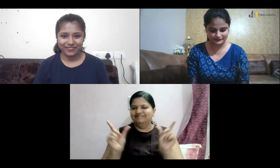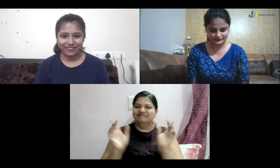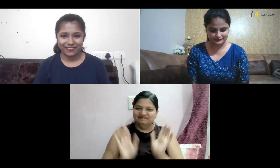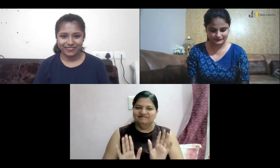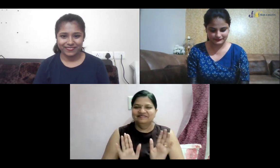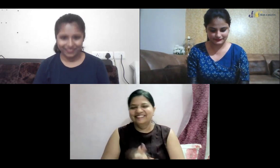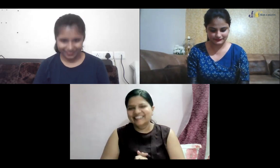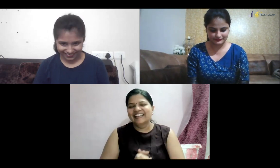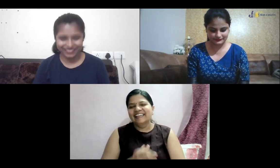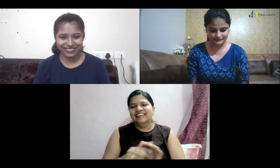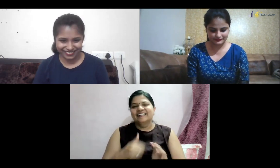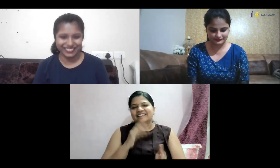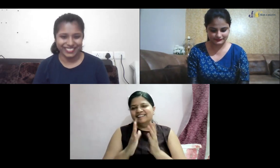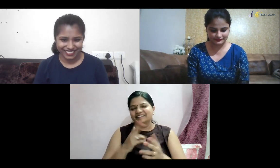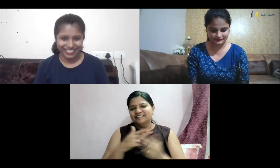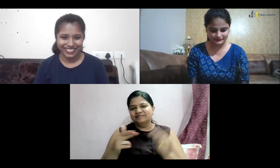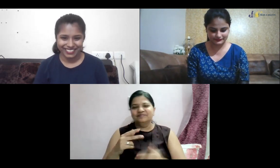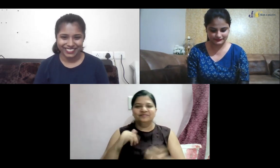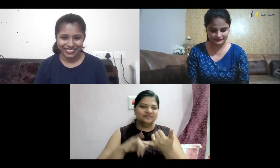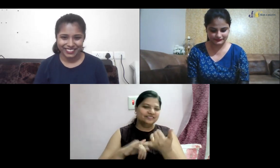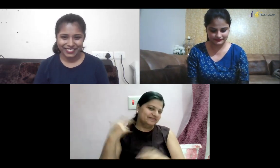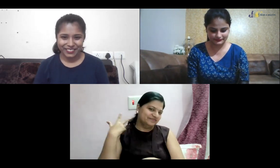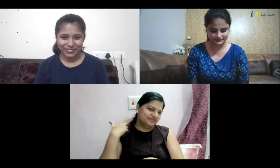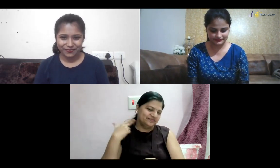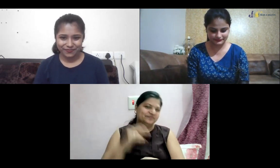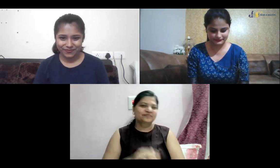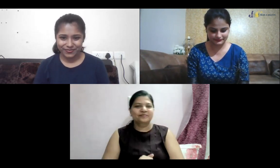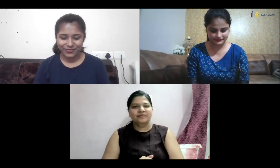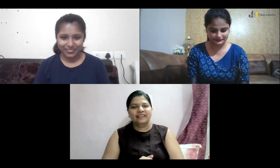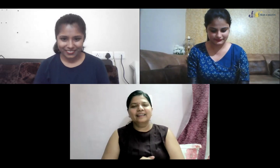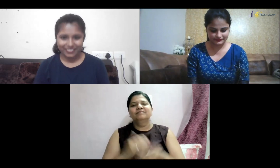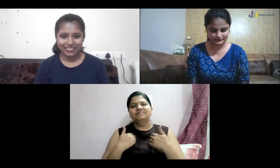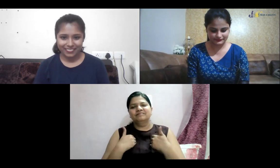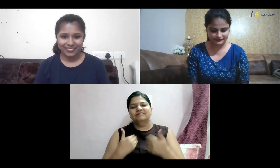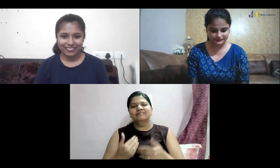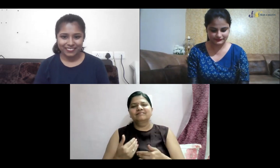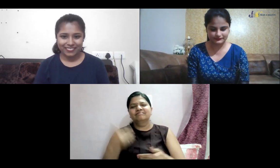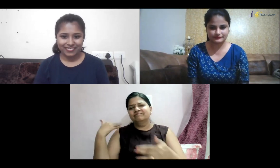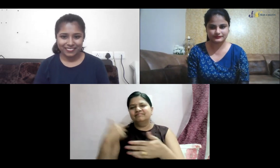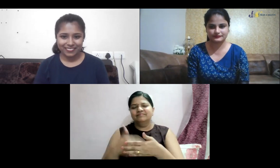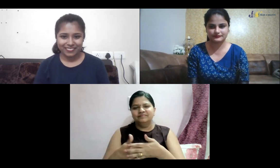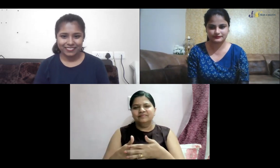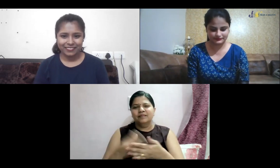Saudamini, Sodamini. Yeah, it's a quite huge name, and my sign name is this.